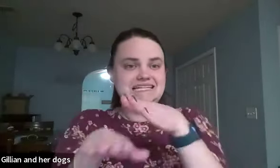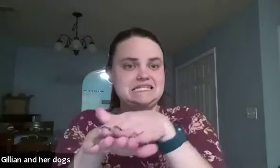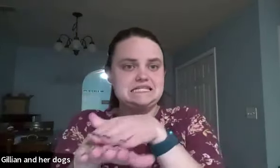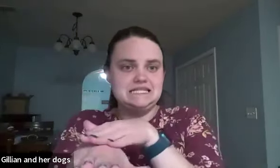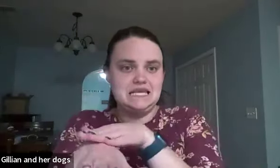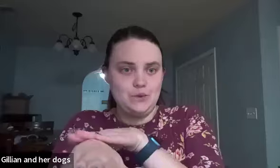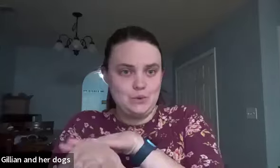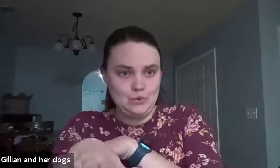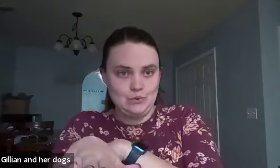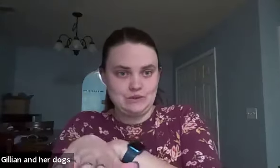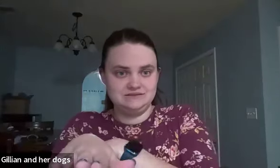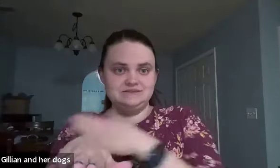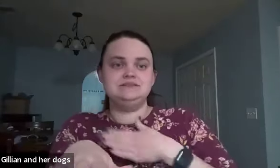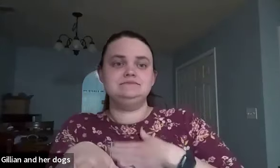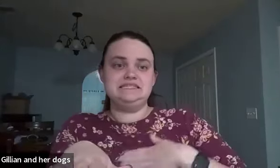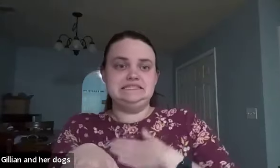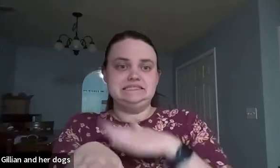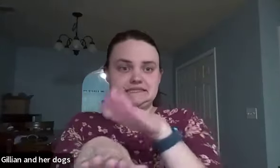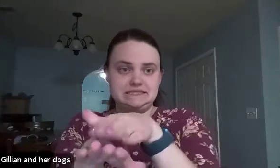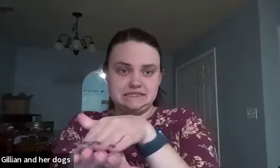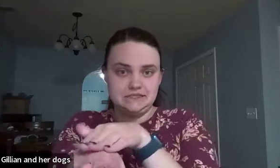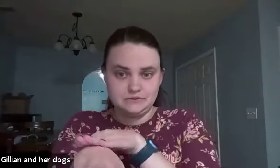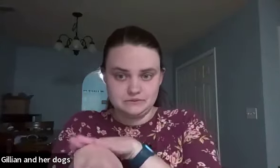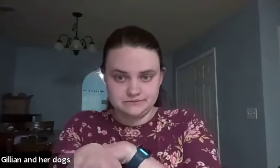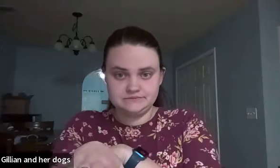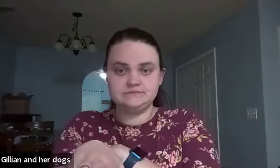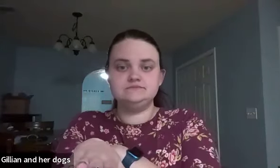please slow. Please slow.